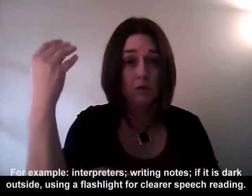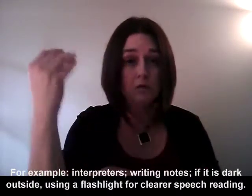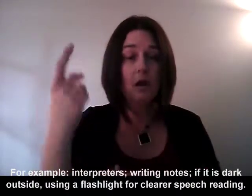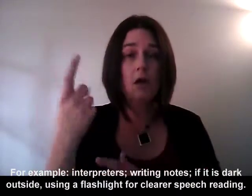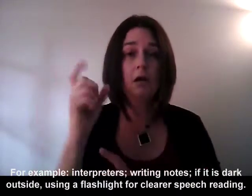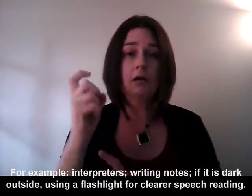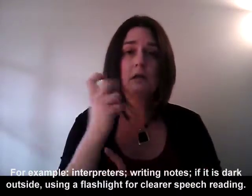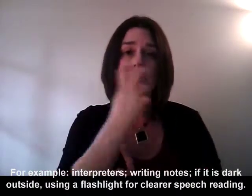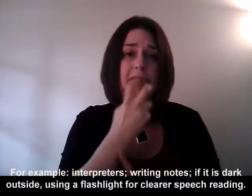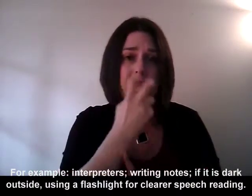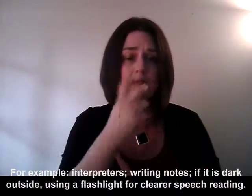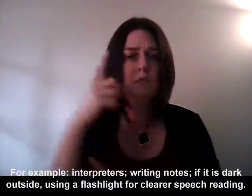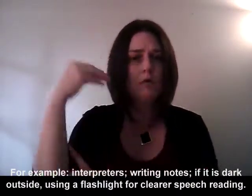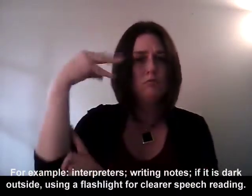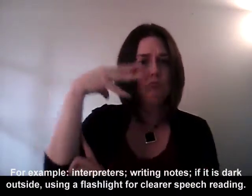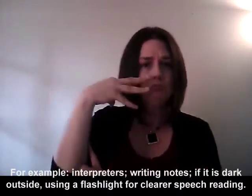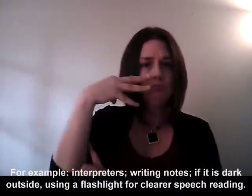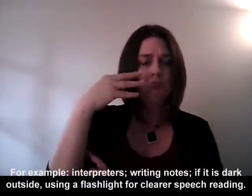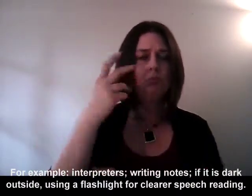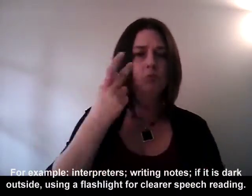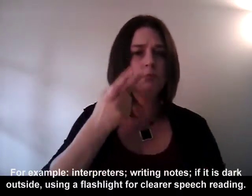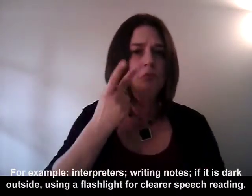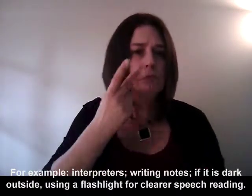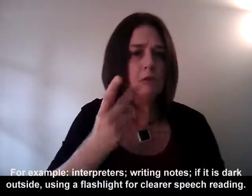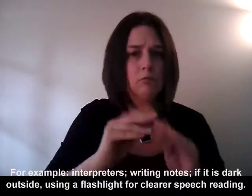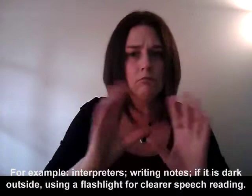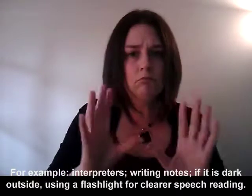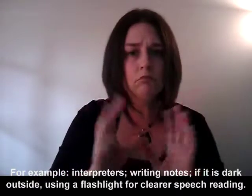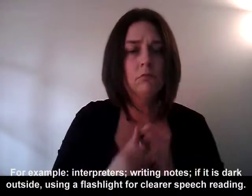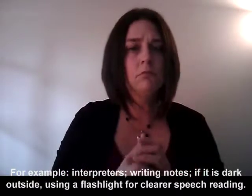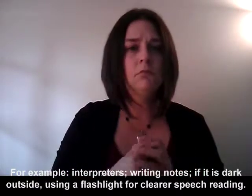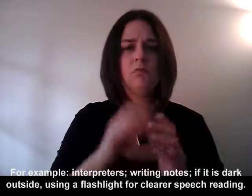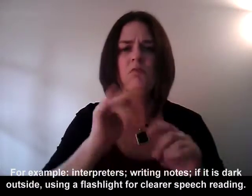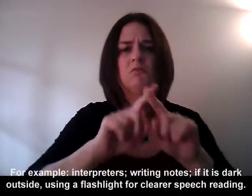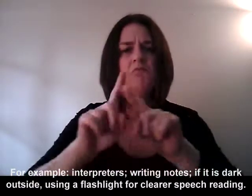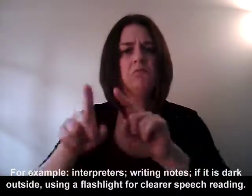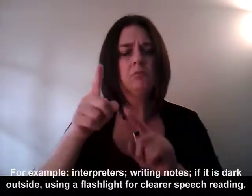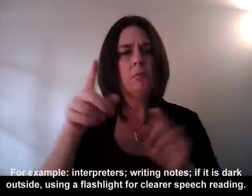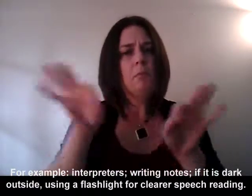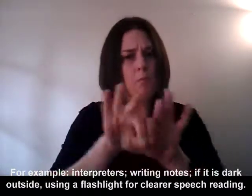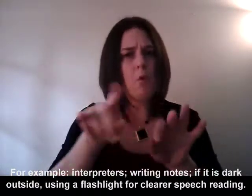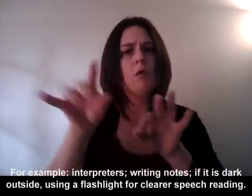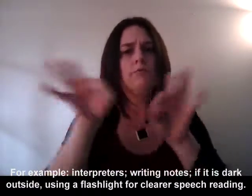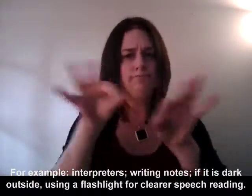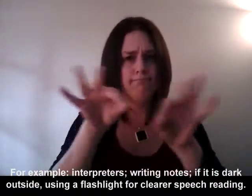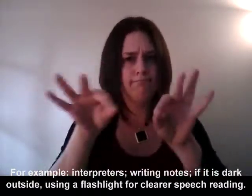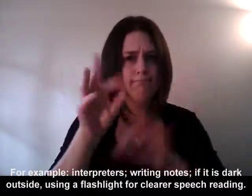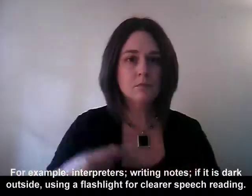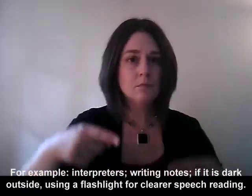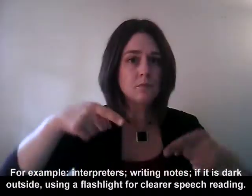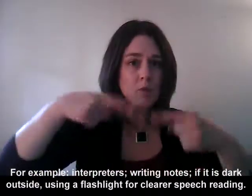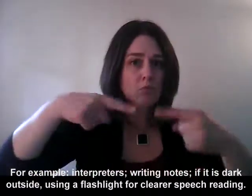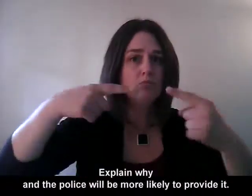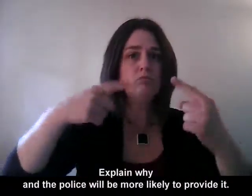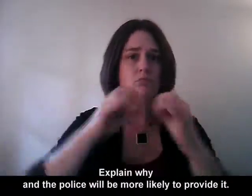example, interpreters, writing notes, if it is dark outside, using a flashlight for clearer speech reading.